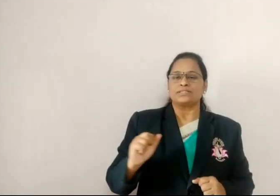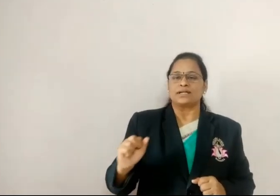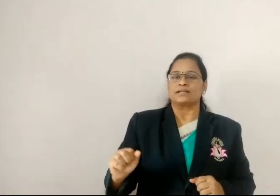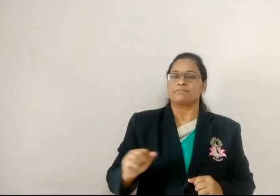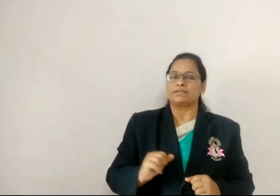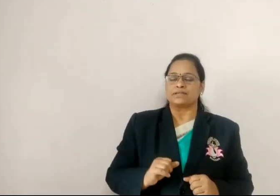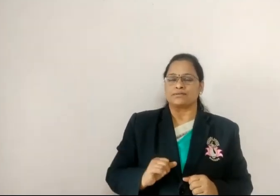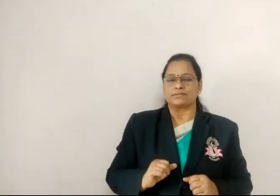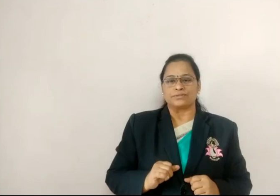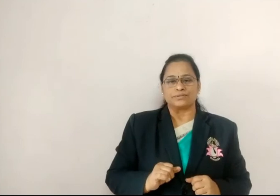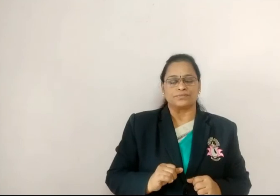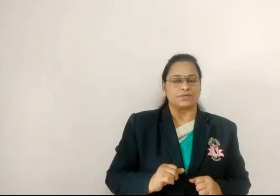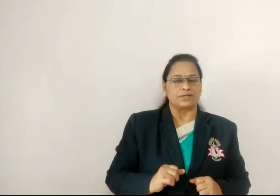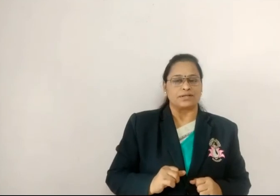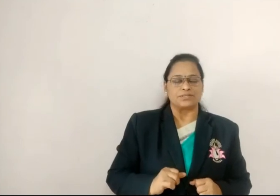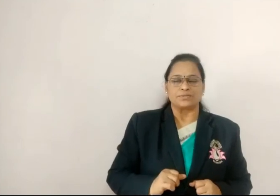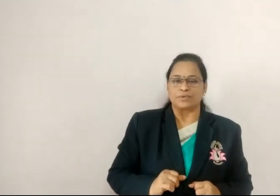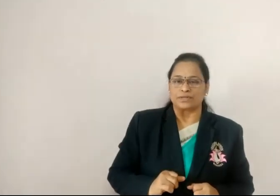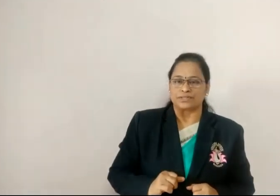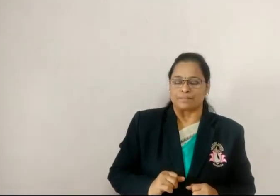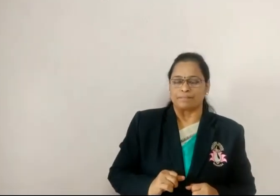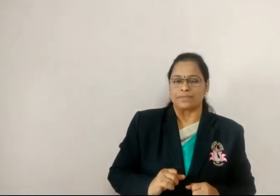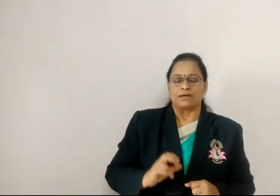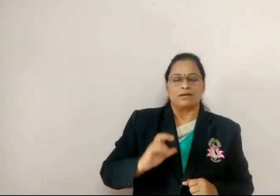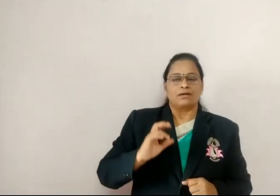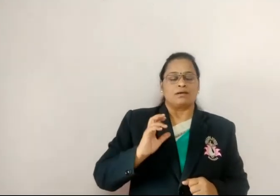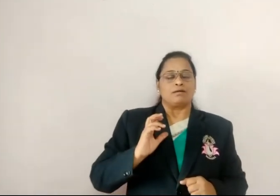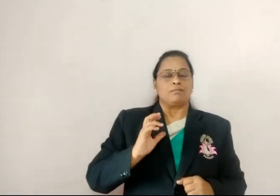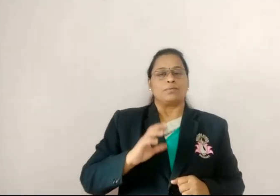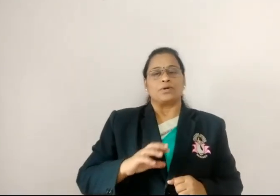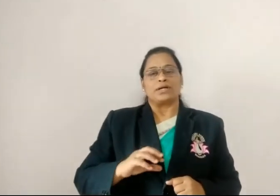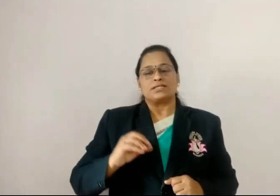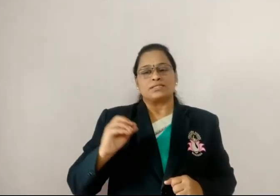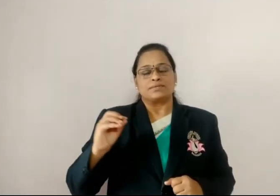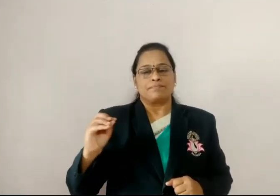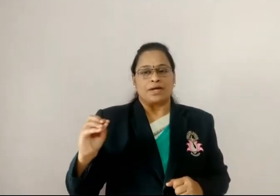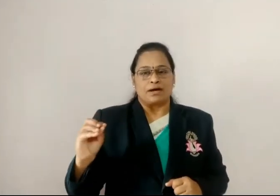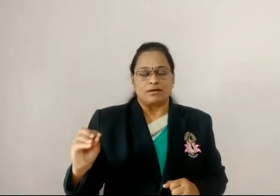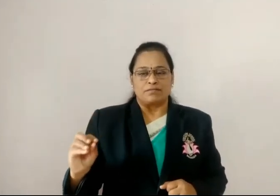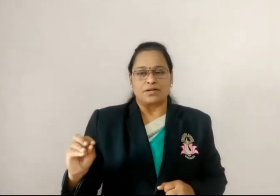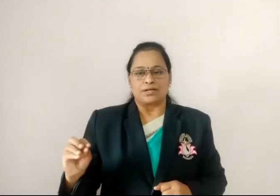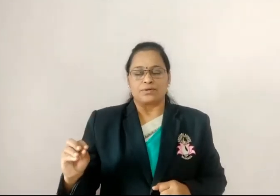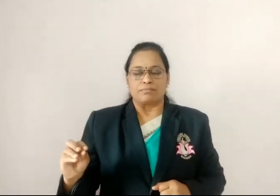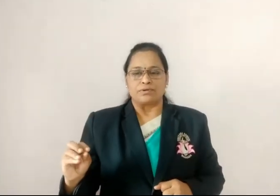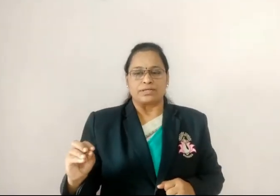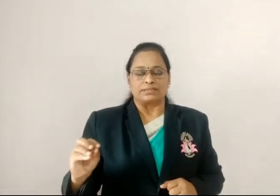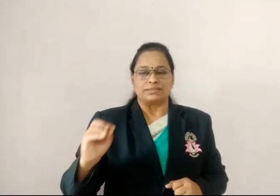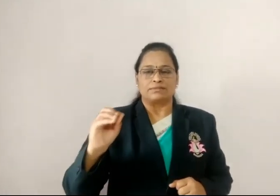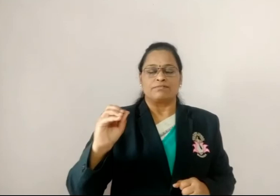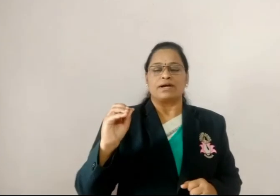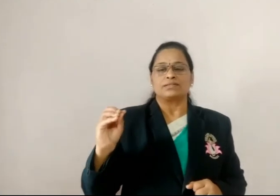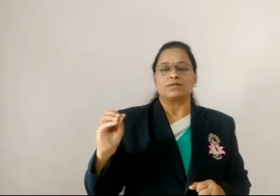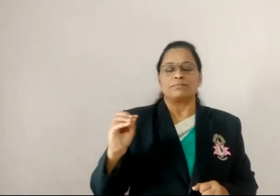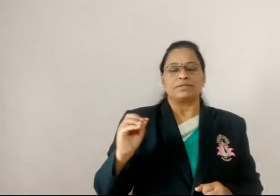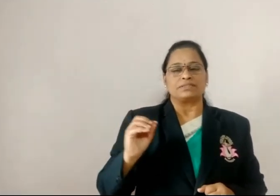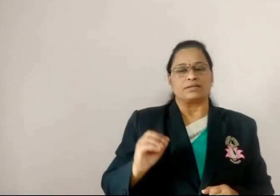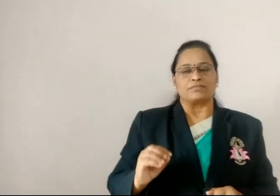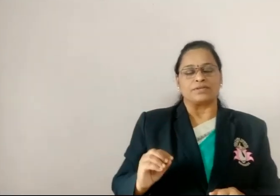and lipids are also used for the energy production. Proteins are converted to amino acids. Fats or lipids are converted